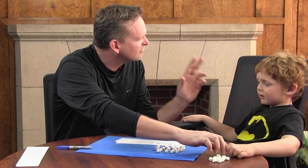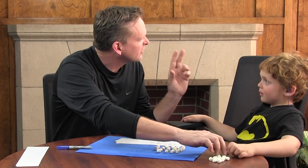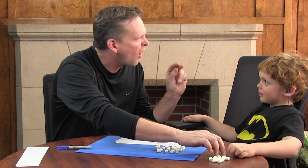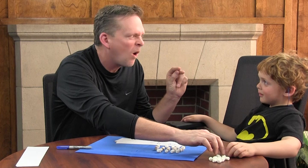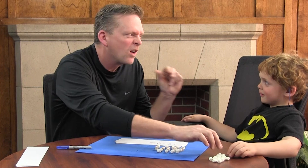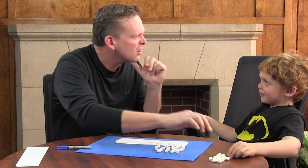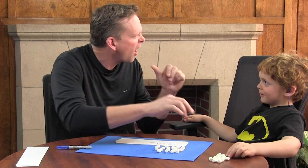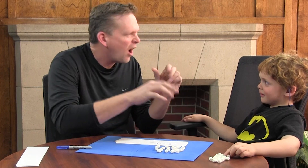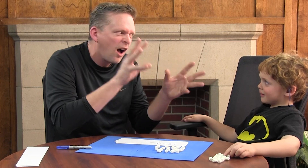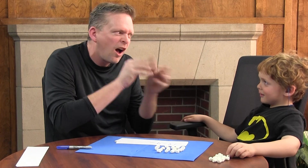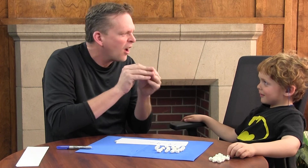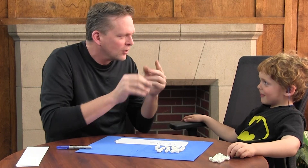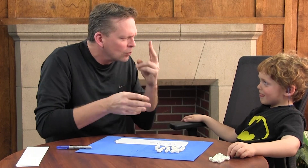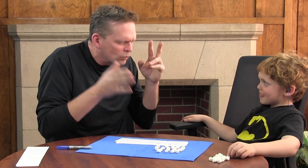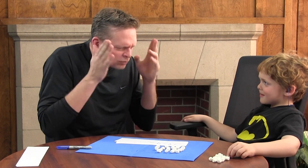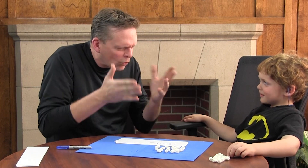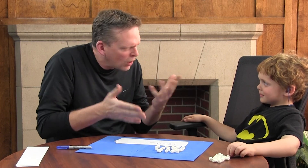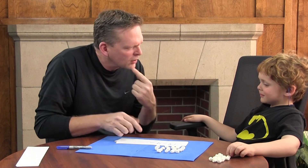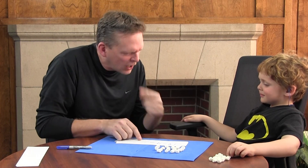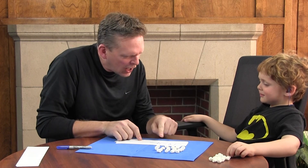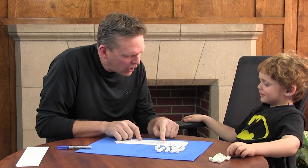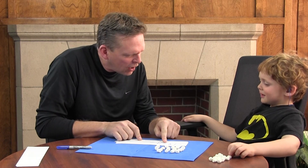we're not going to add. What does this say?